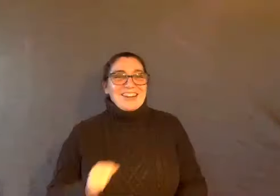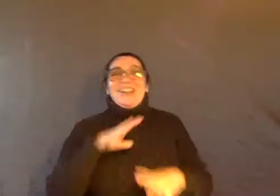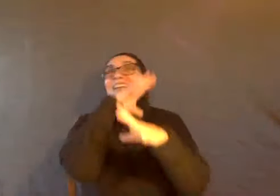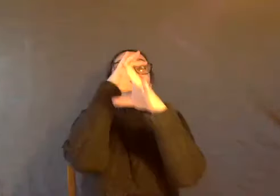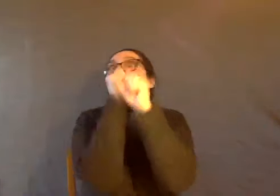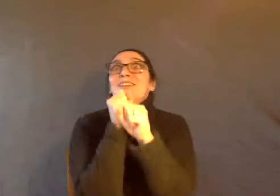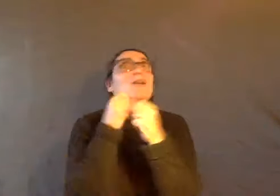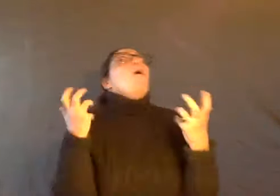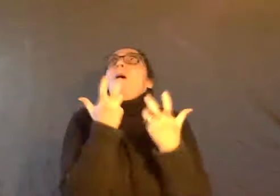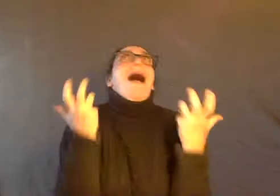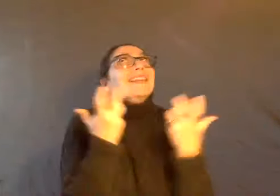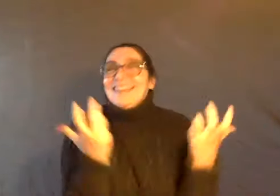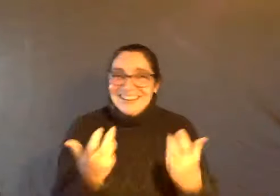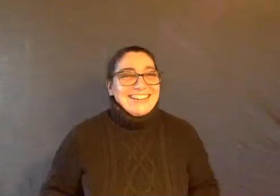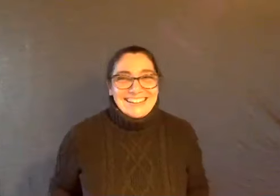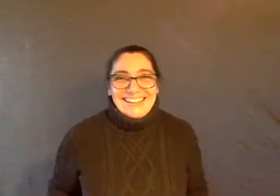She gets right into it. What?